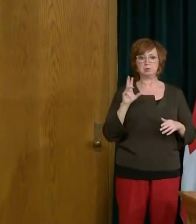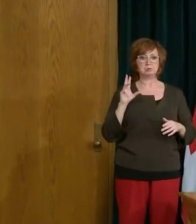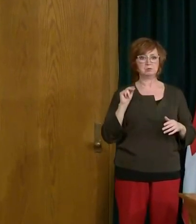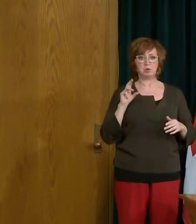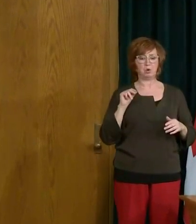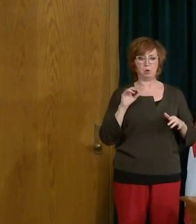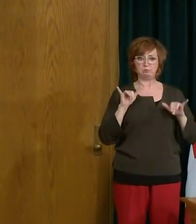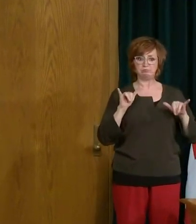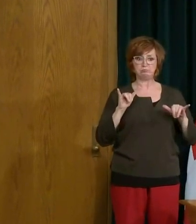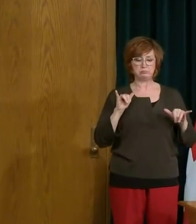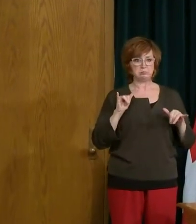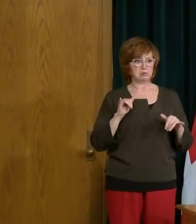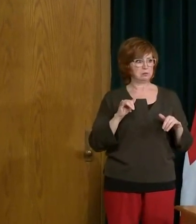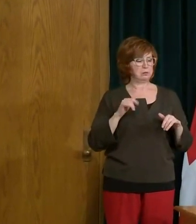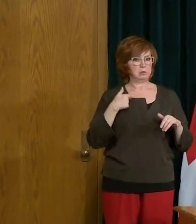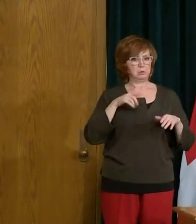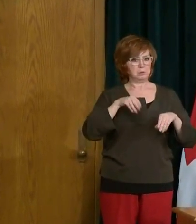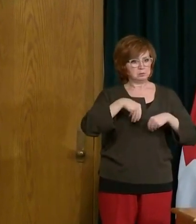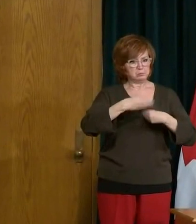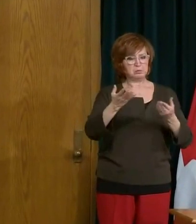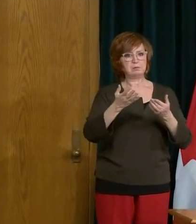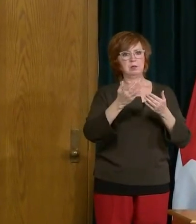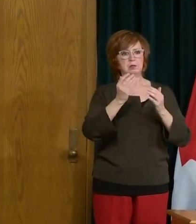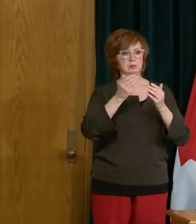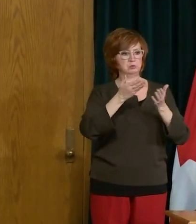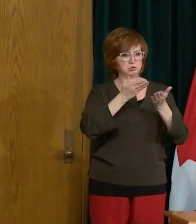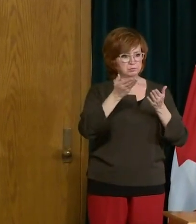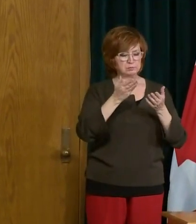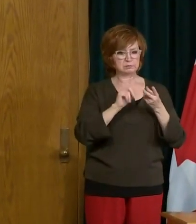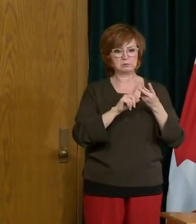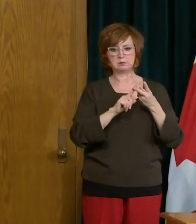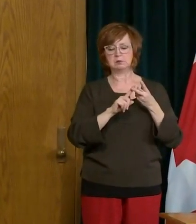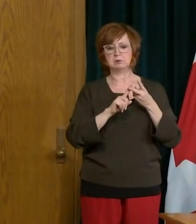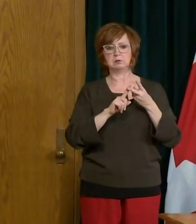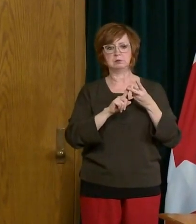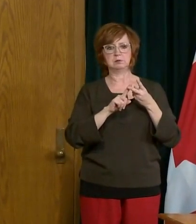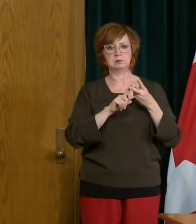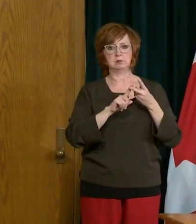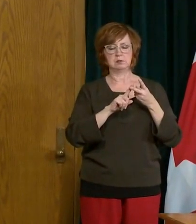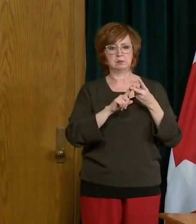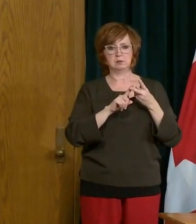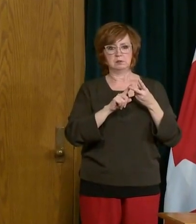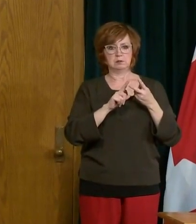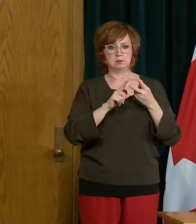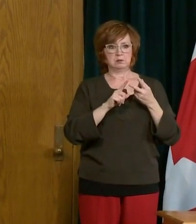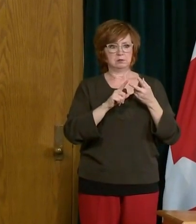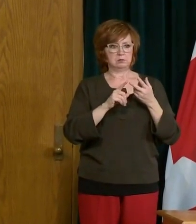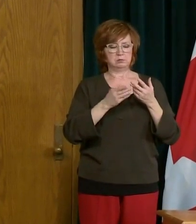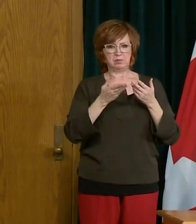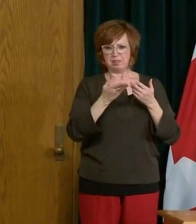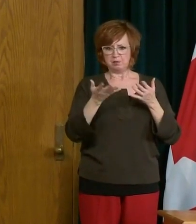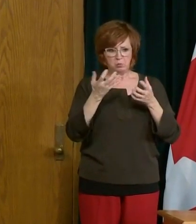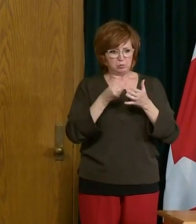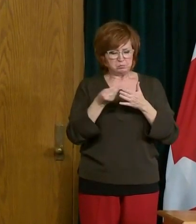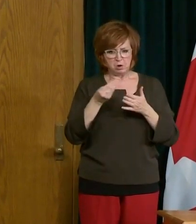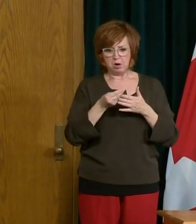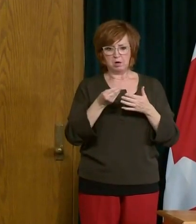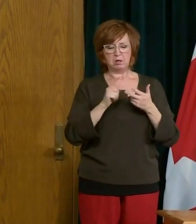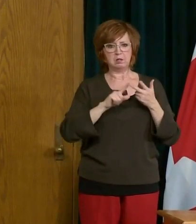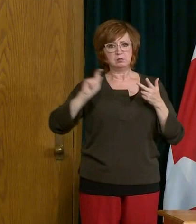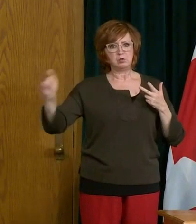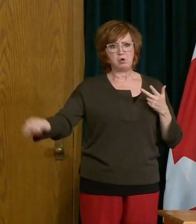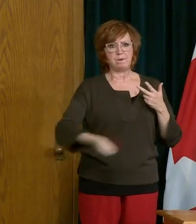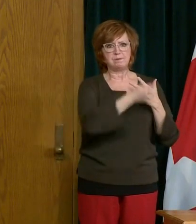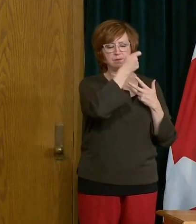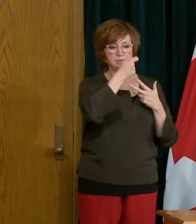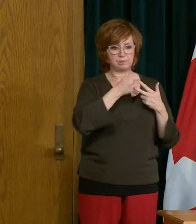services and all of the opportunities for Saskatchewan residents. In the case of golf, to have the opportunity to go to the driving